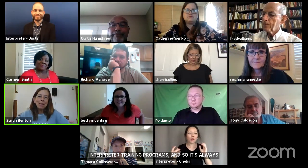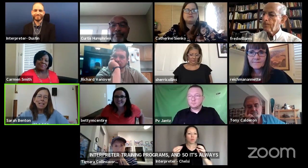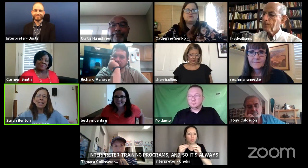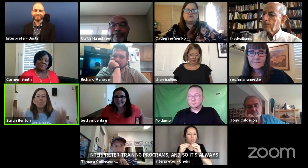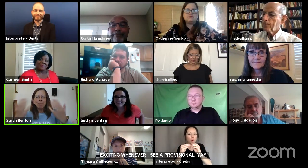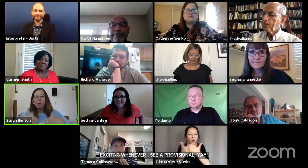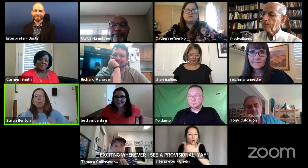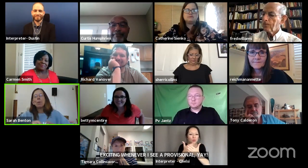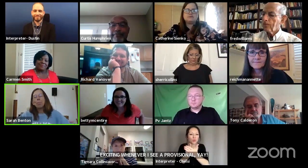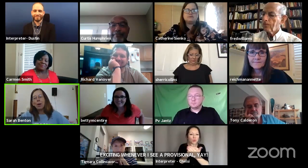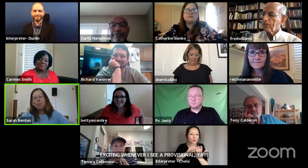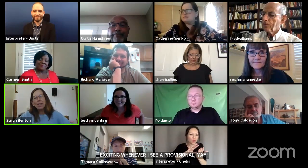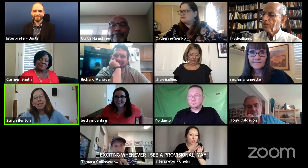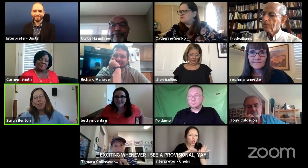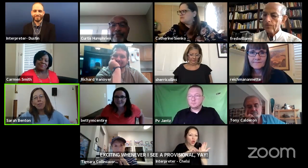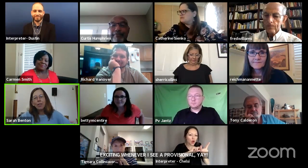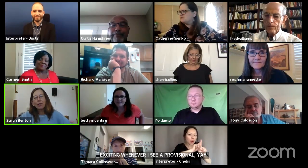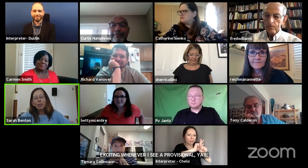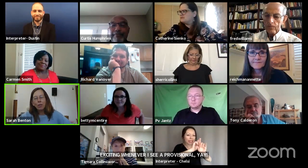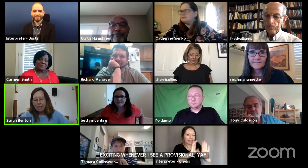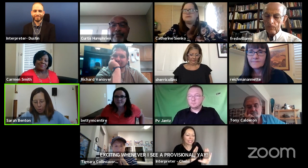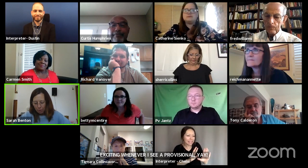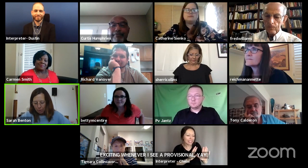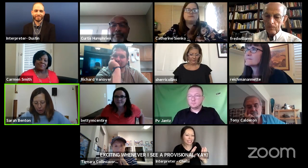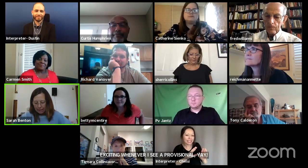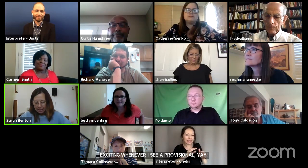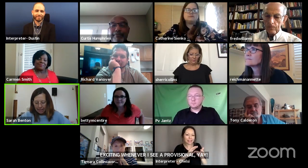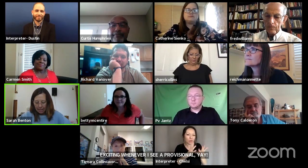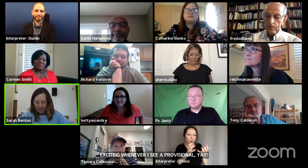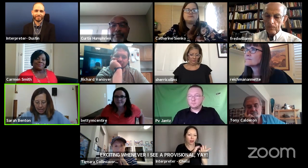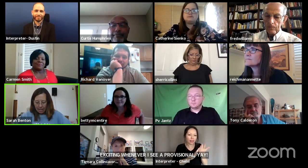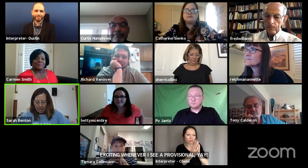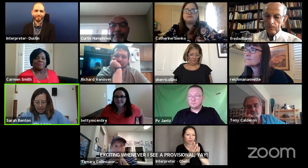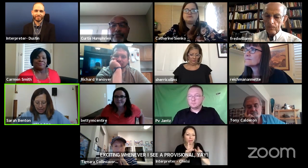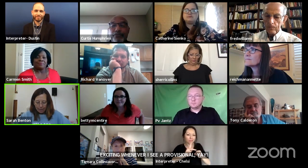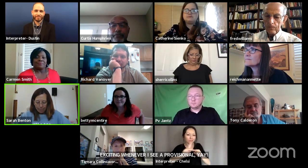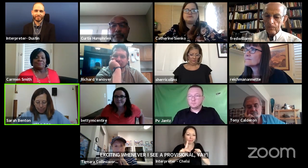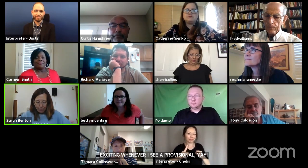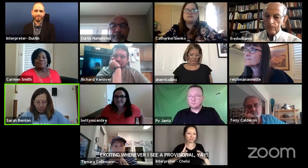mentees coming in, more people coming into the field. So that's always very exciting.